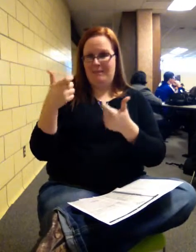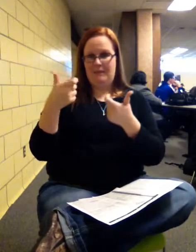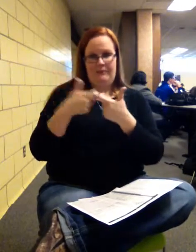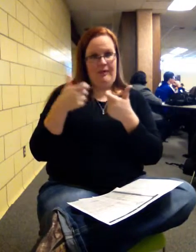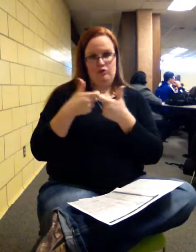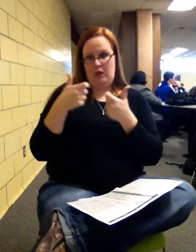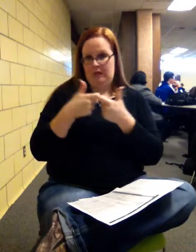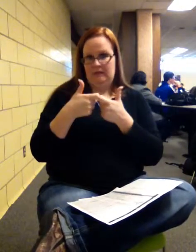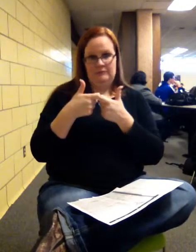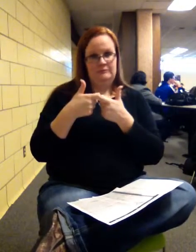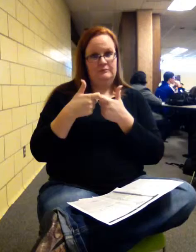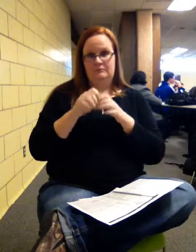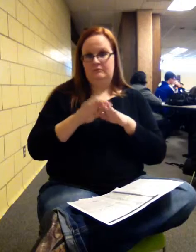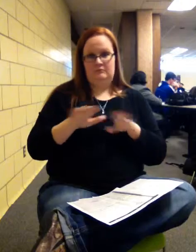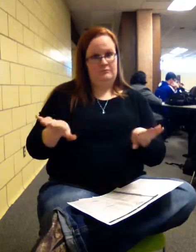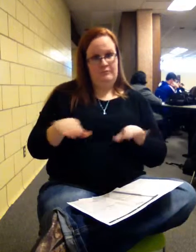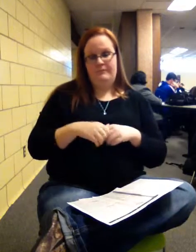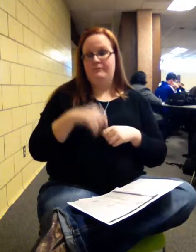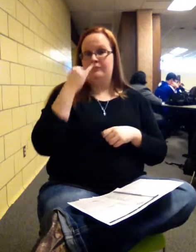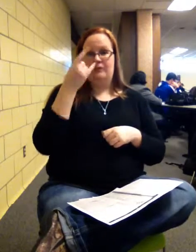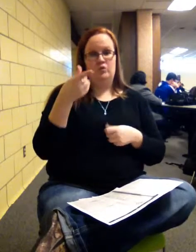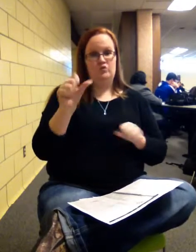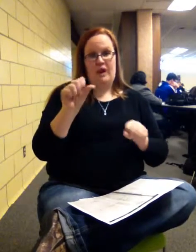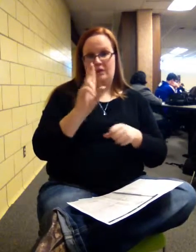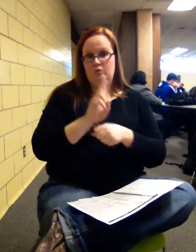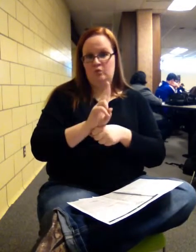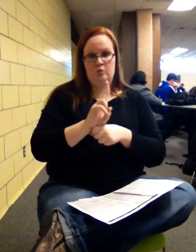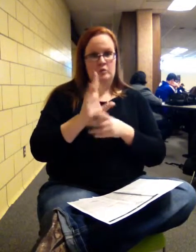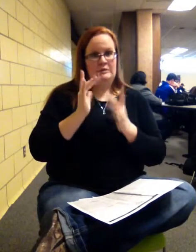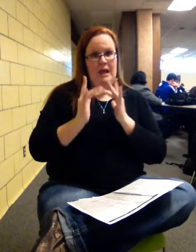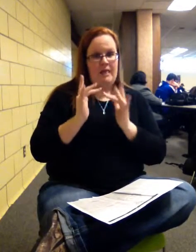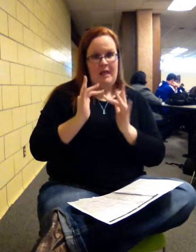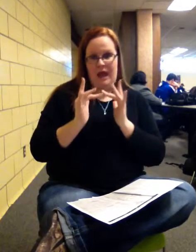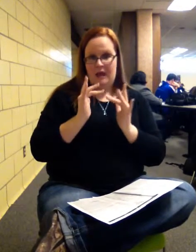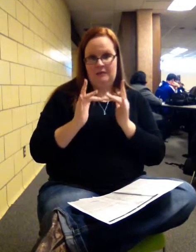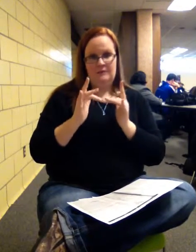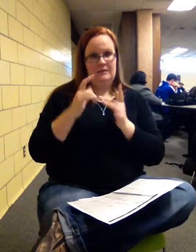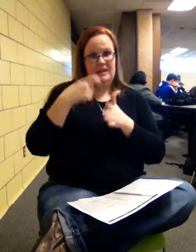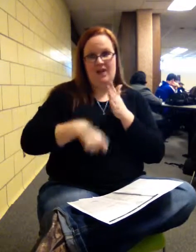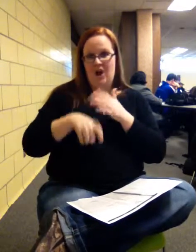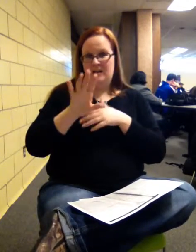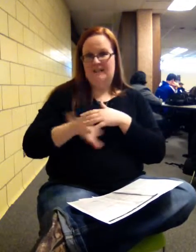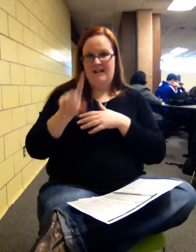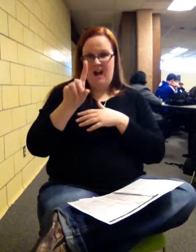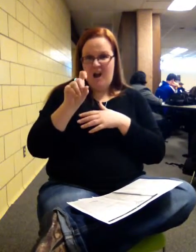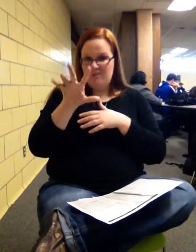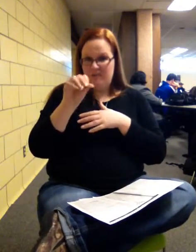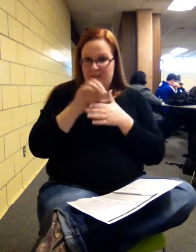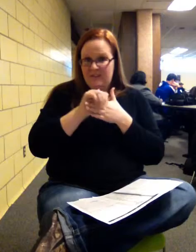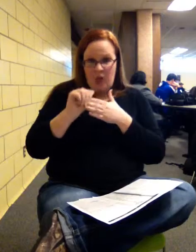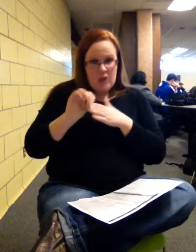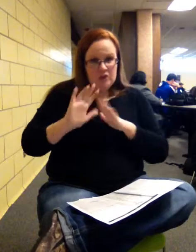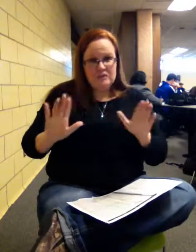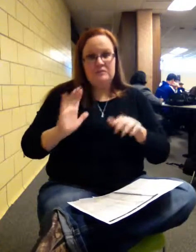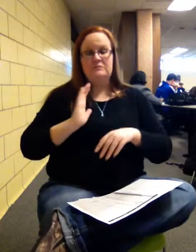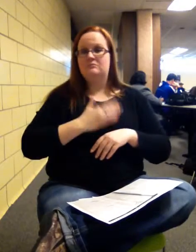if you try to use them online, it'll probably cost you like $150. Okay, our library doesn't subscribe to